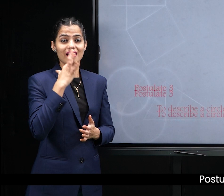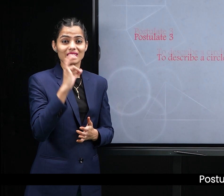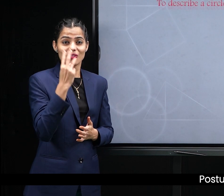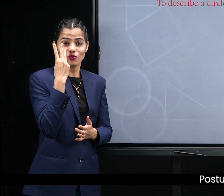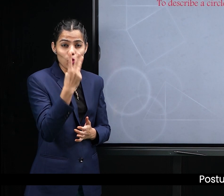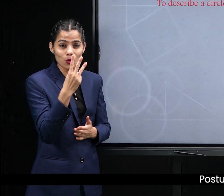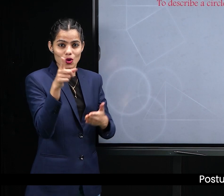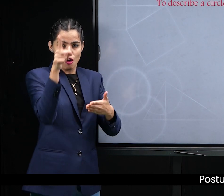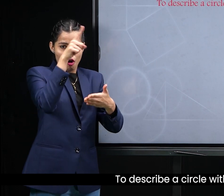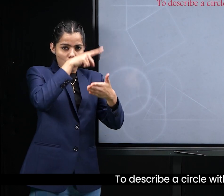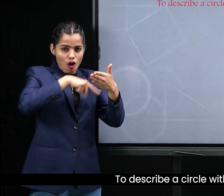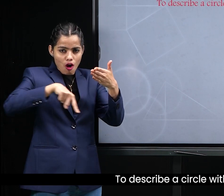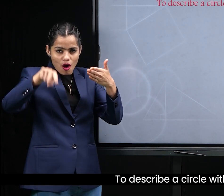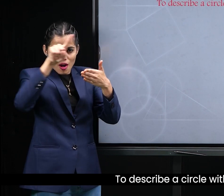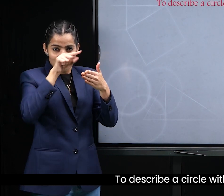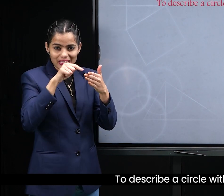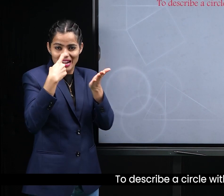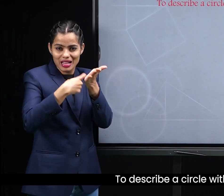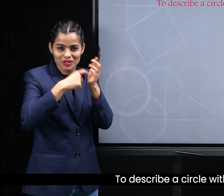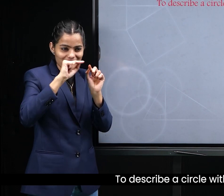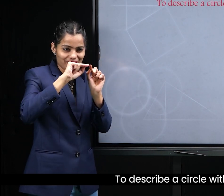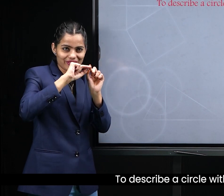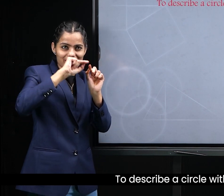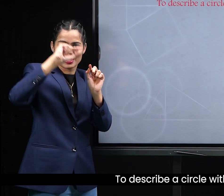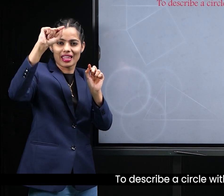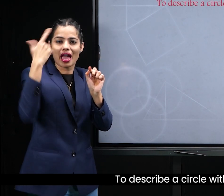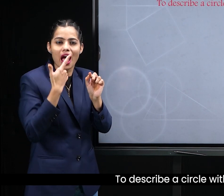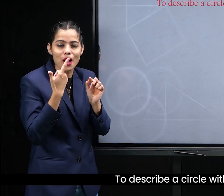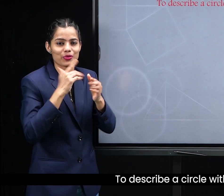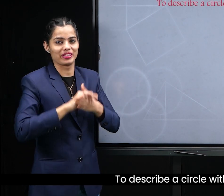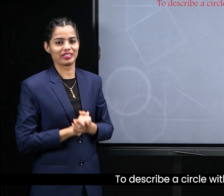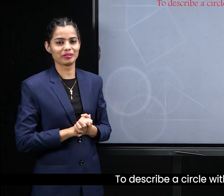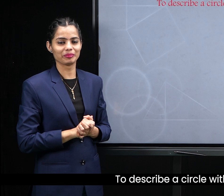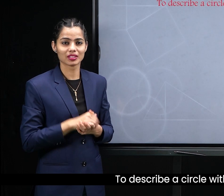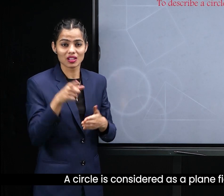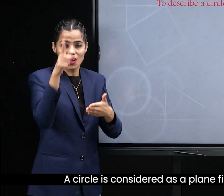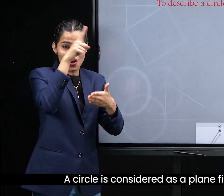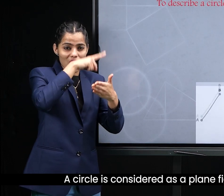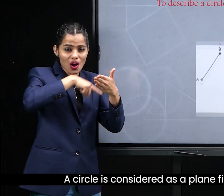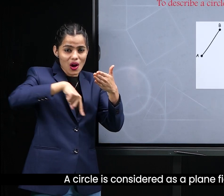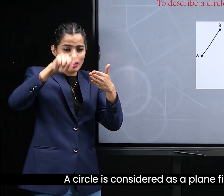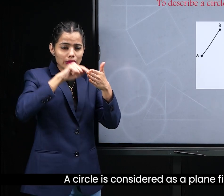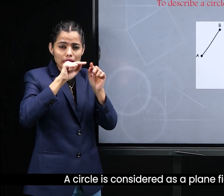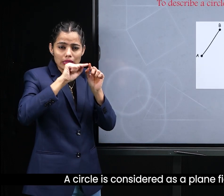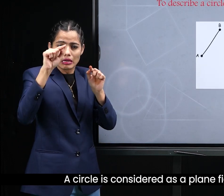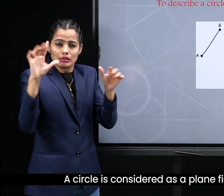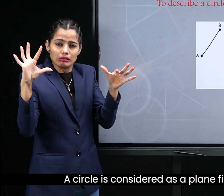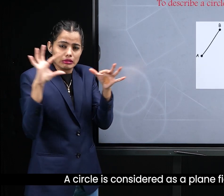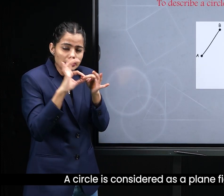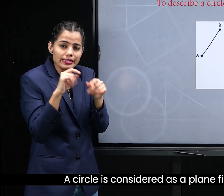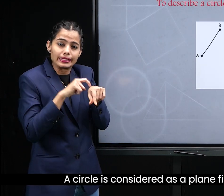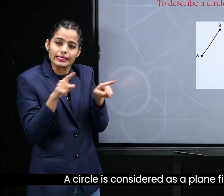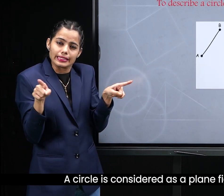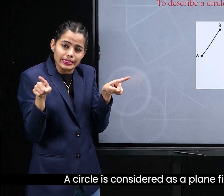Postulate 3. To describe a circle with any center and radius. A circle is considered as